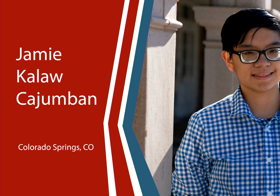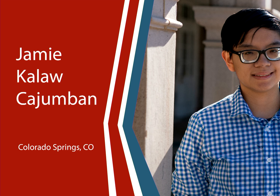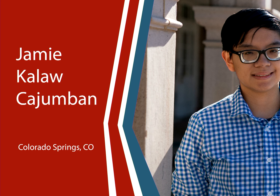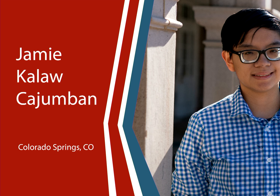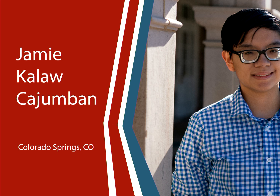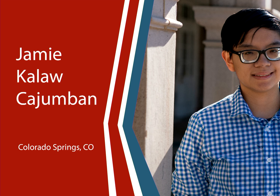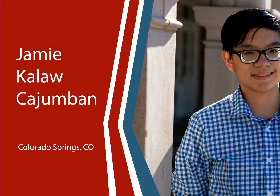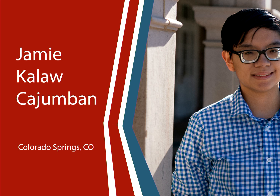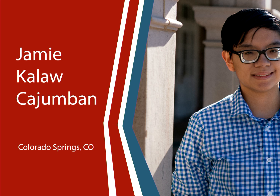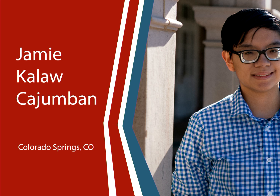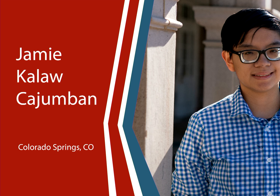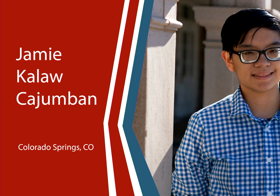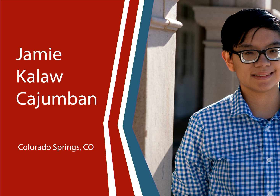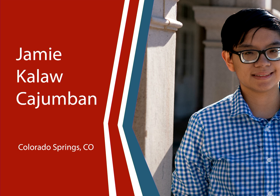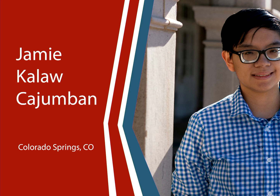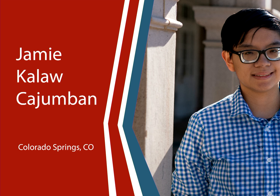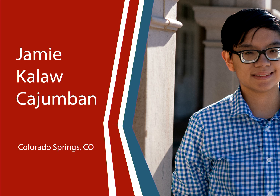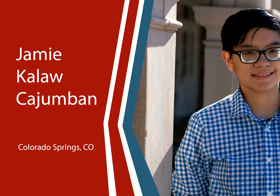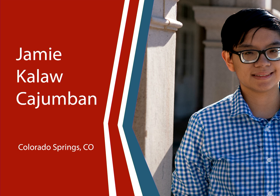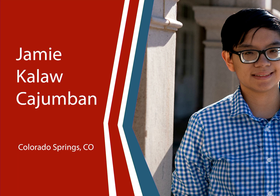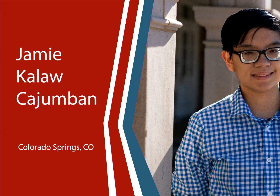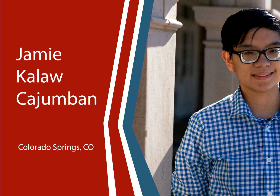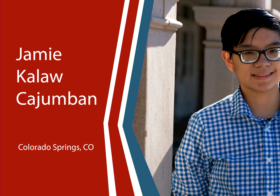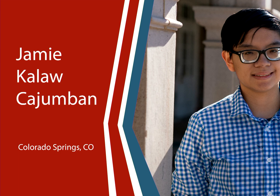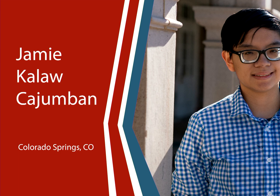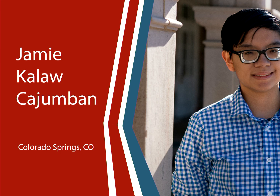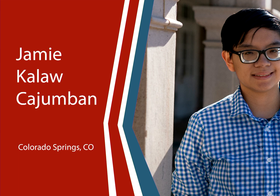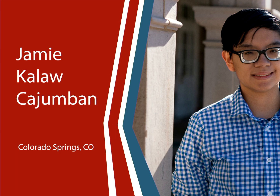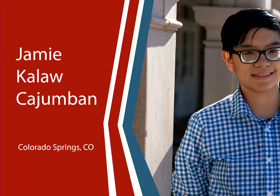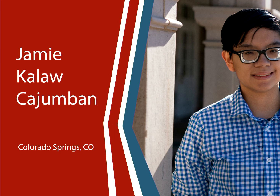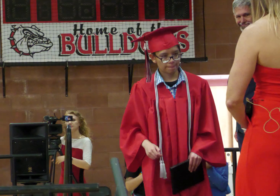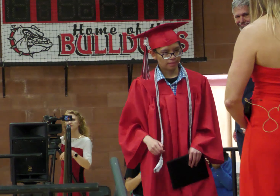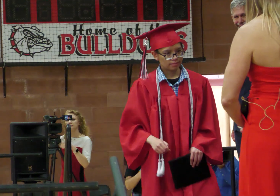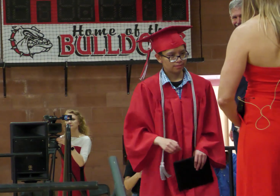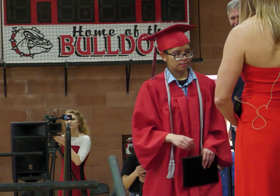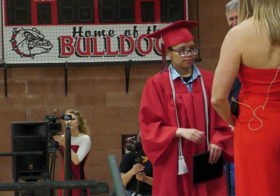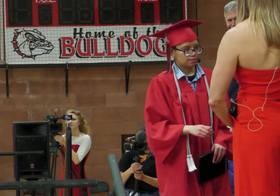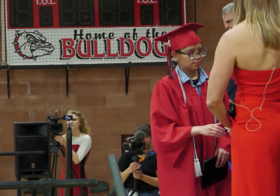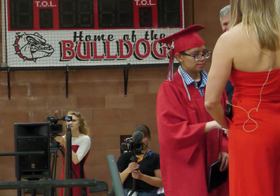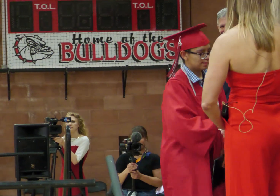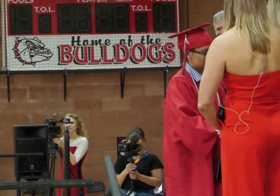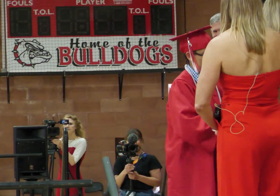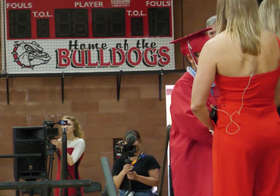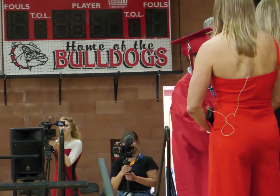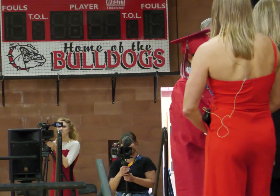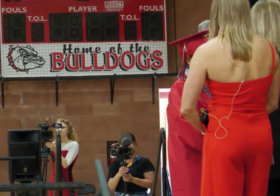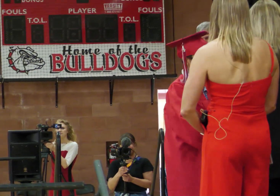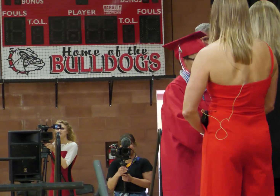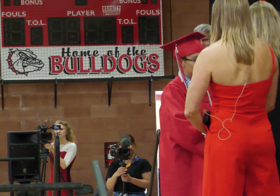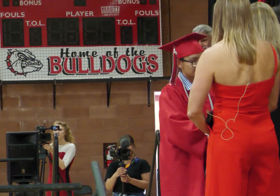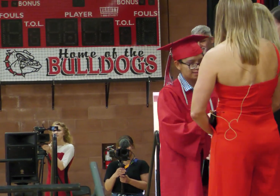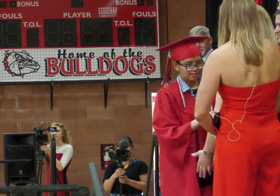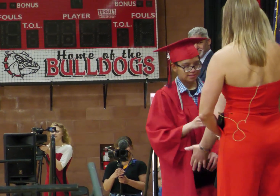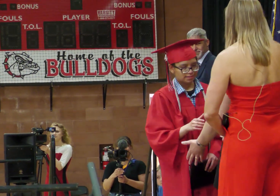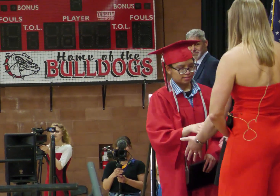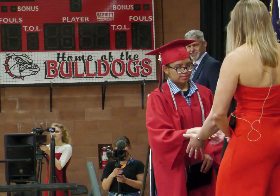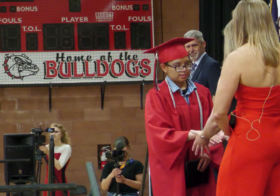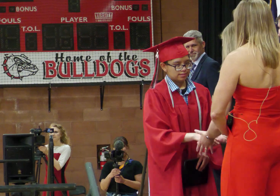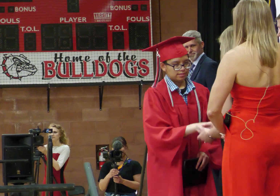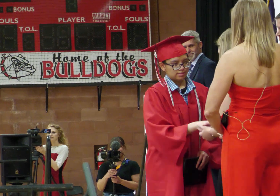Jamie's shaking the hand of Tara Spangler and coming across the stage to Miss Jennifer Thompson, shaking her hand, now Miss